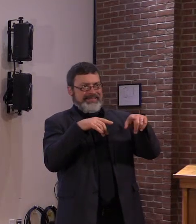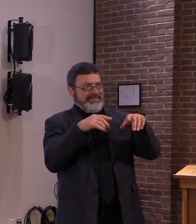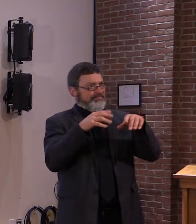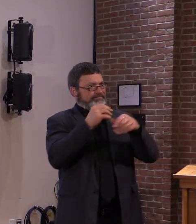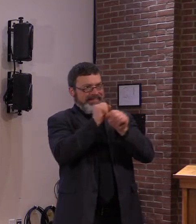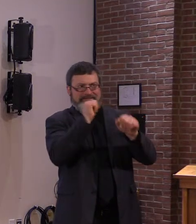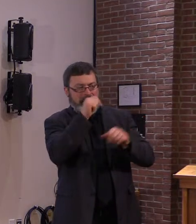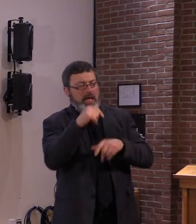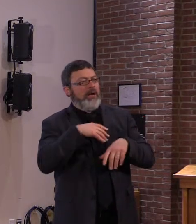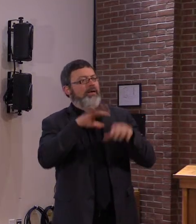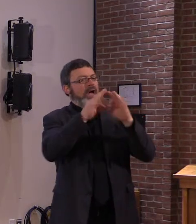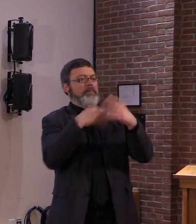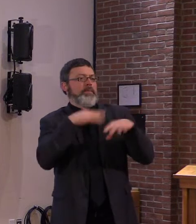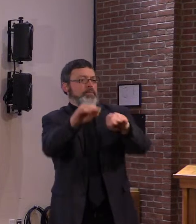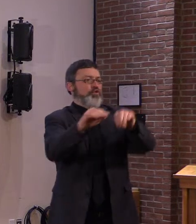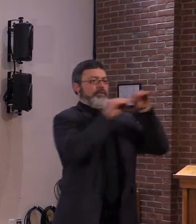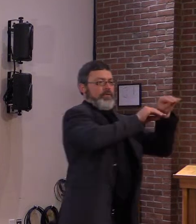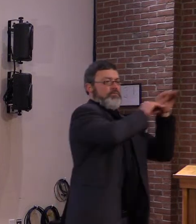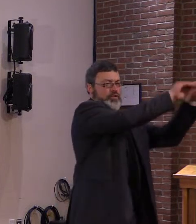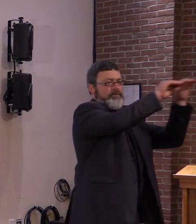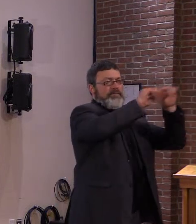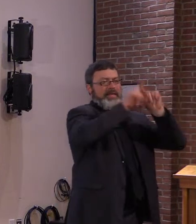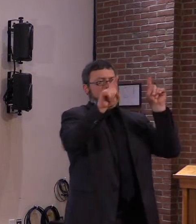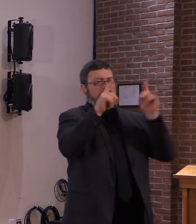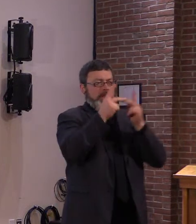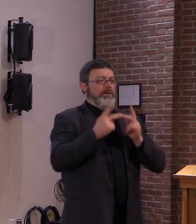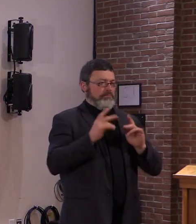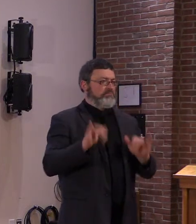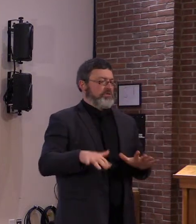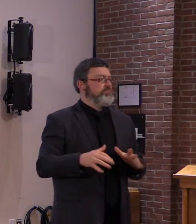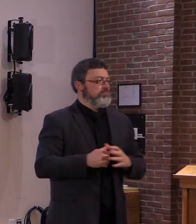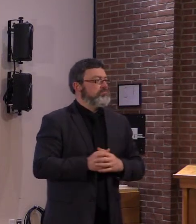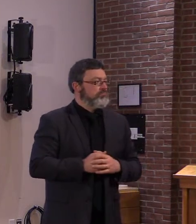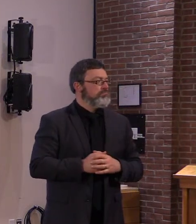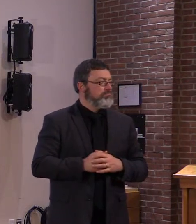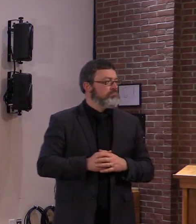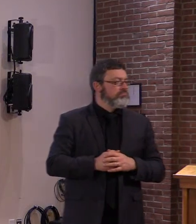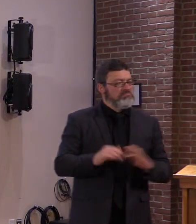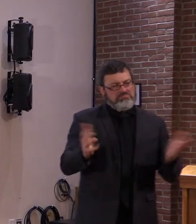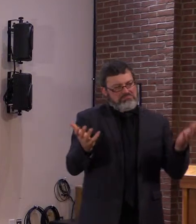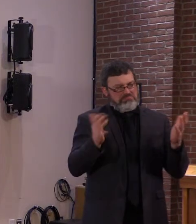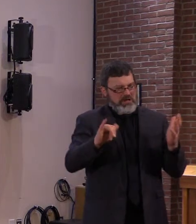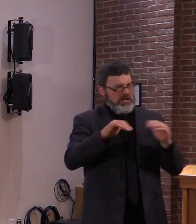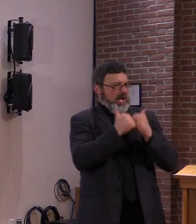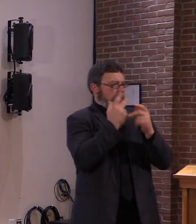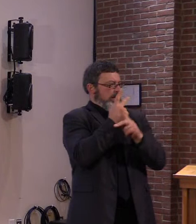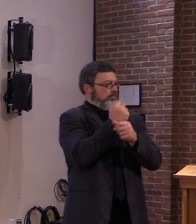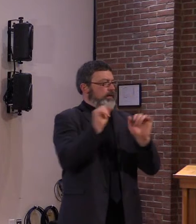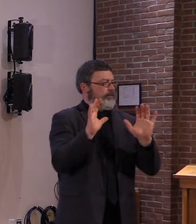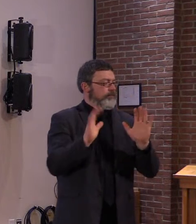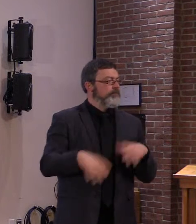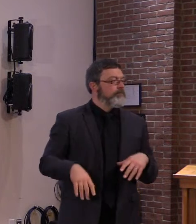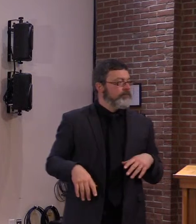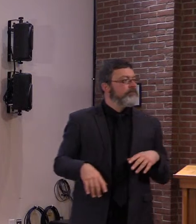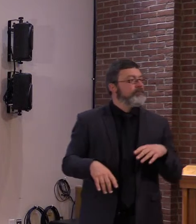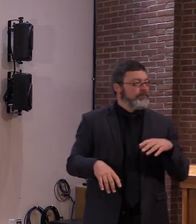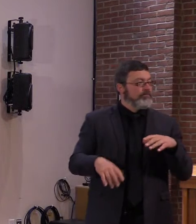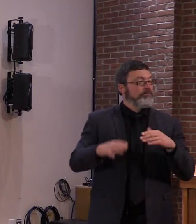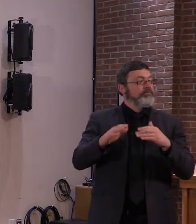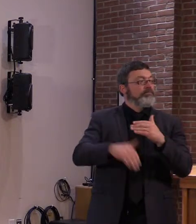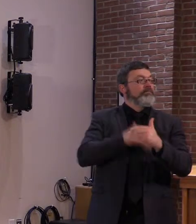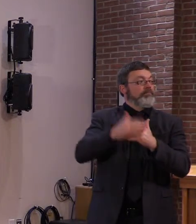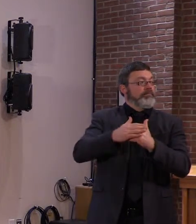Governor, you're absolutely right. I mean, that situation was breaking. I was getting texts during the press conference